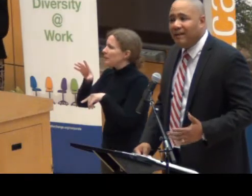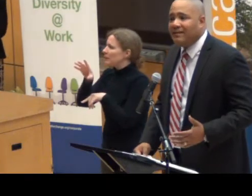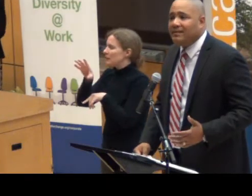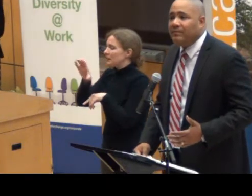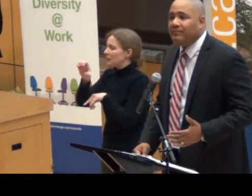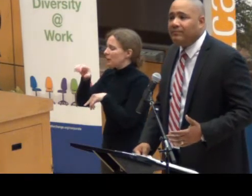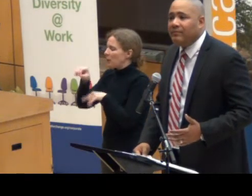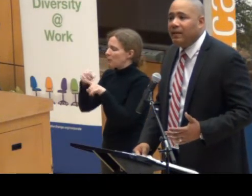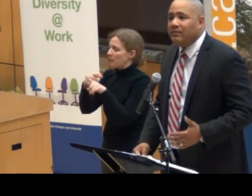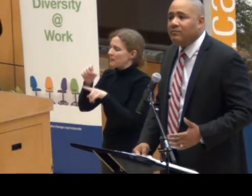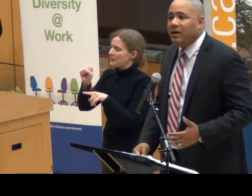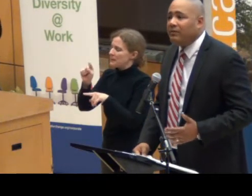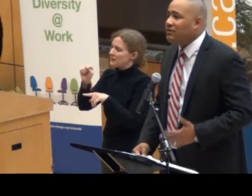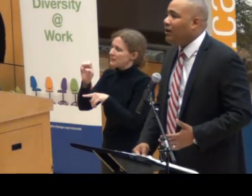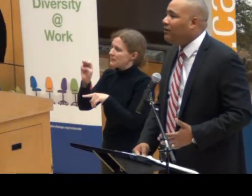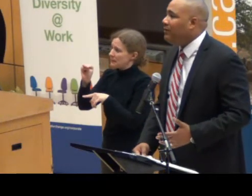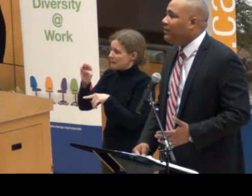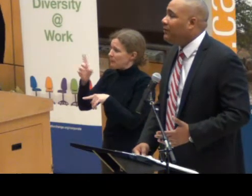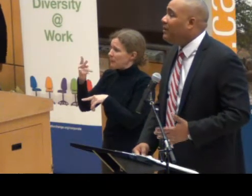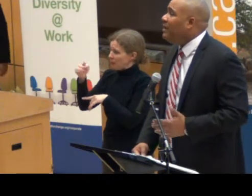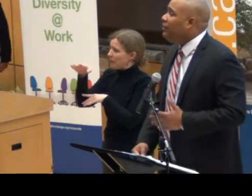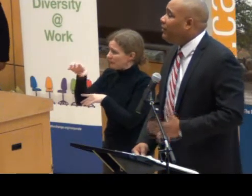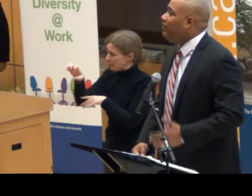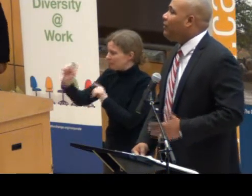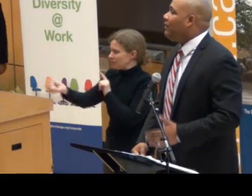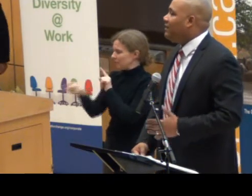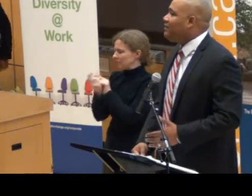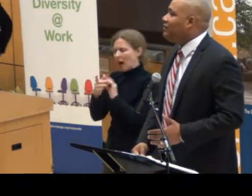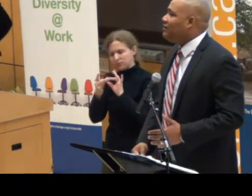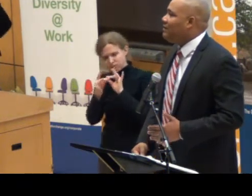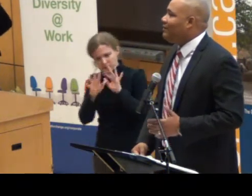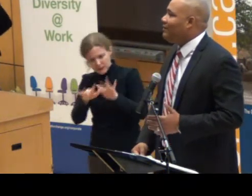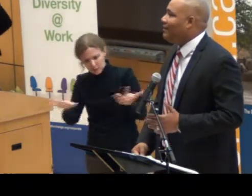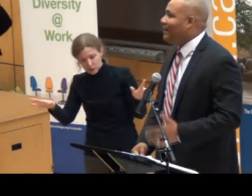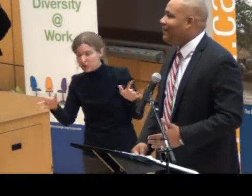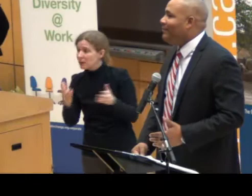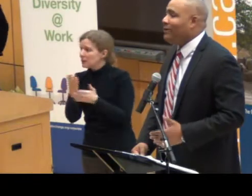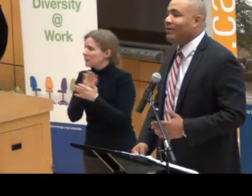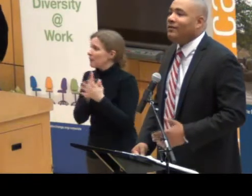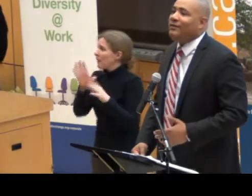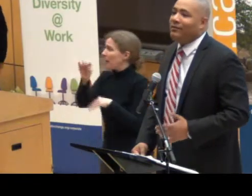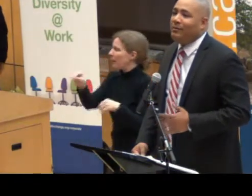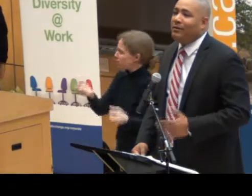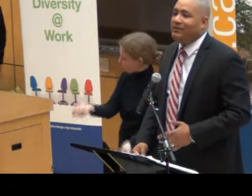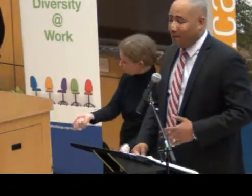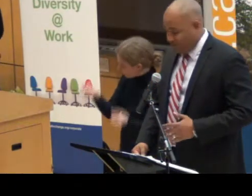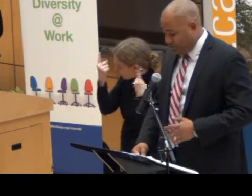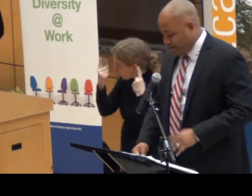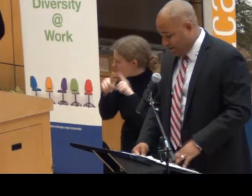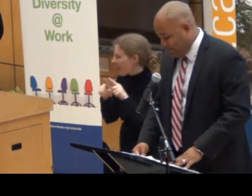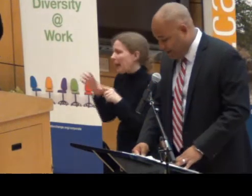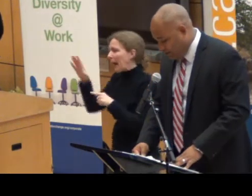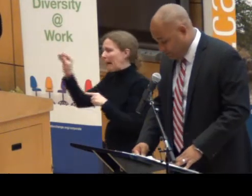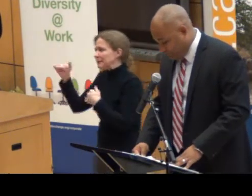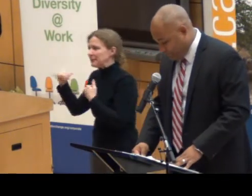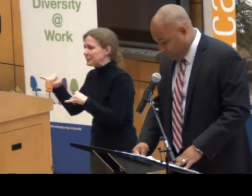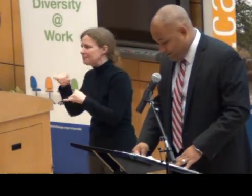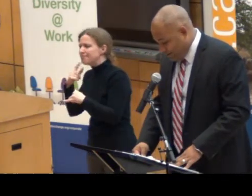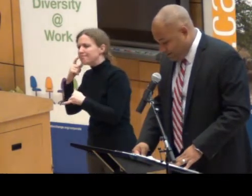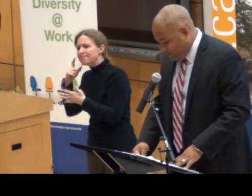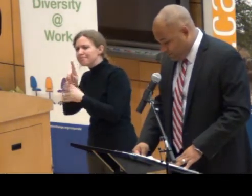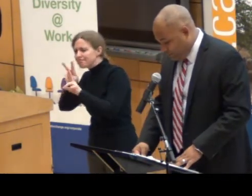thing, he gets it. Came into my office, talked about that. There are organizations out there that get it, but not enough companies understand the